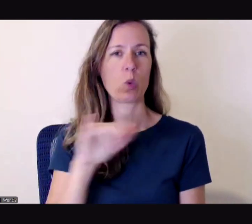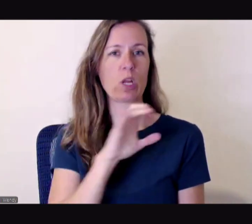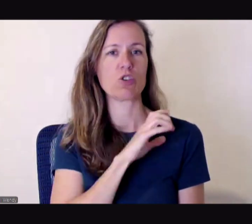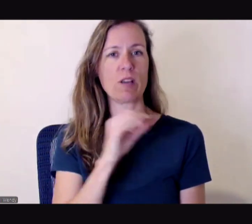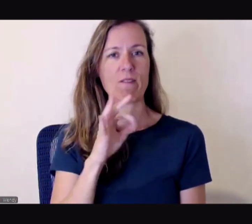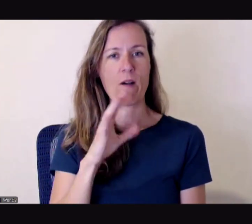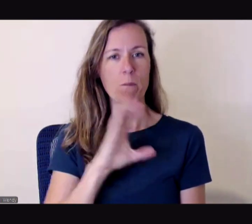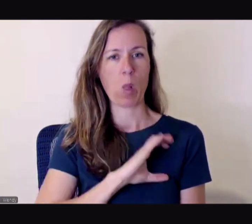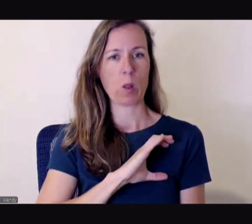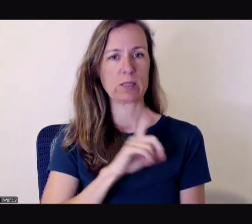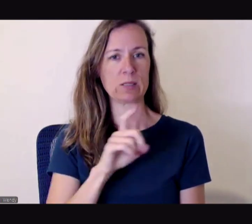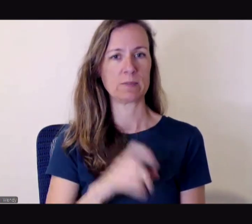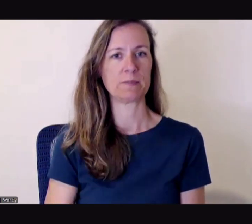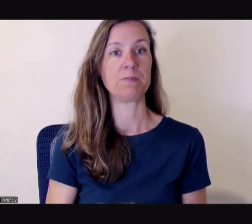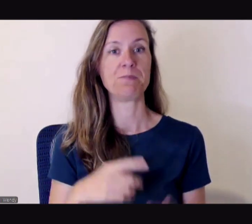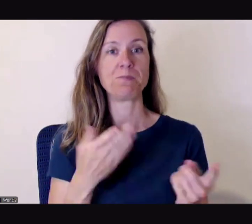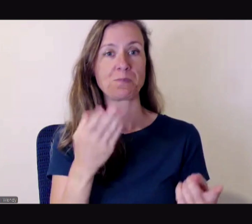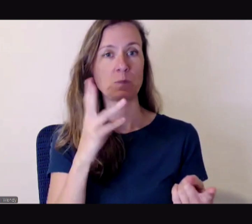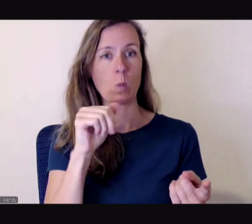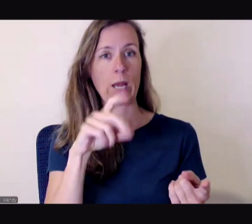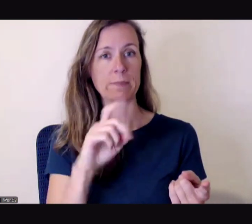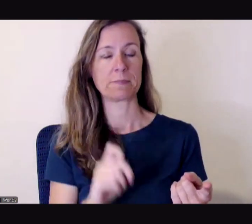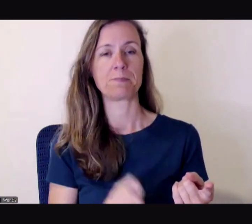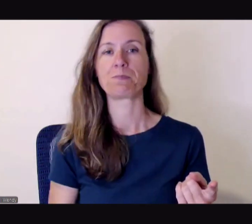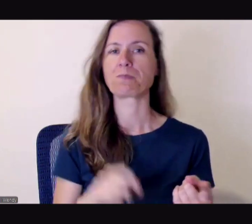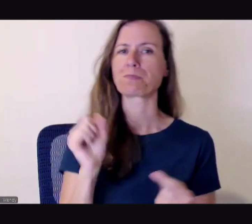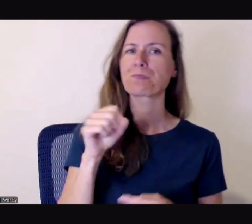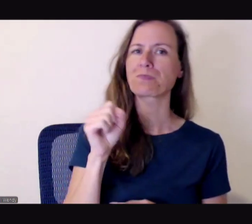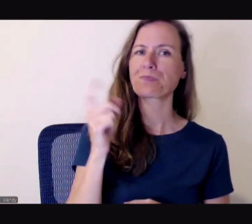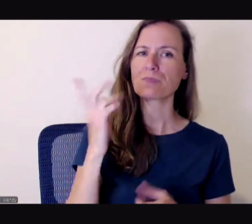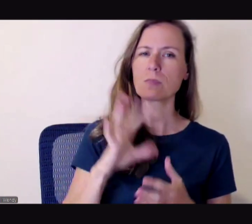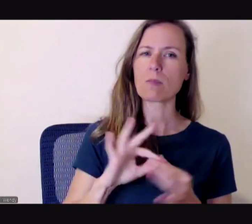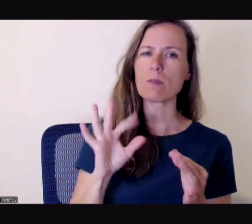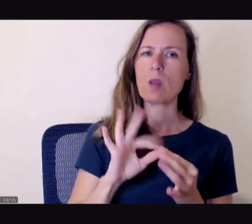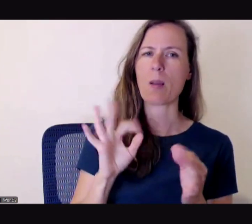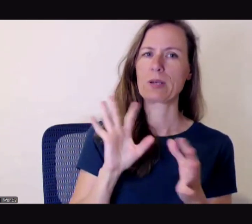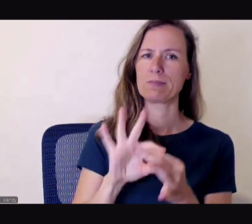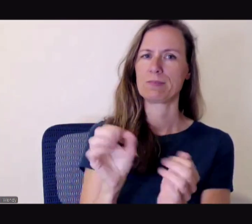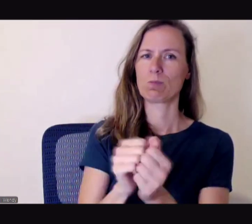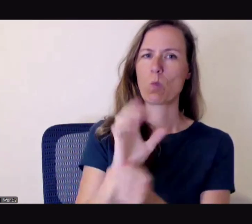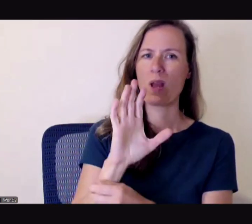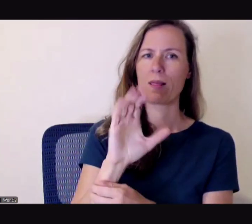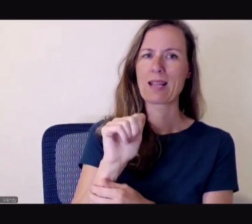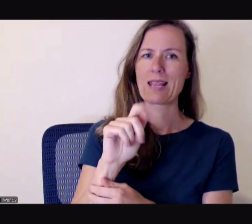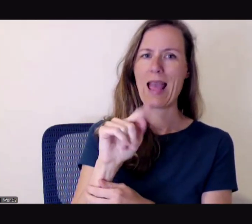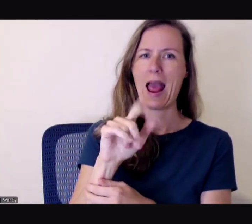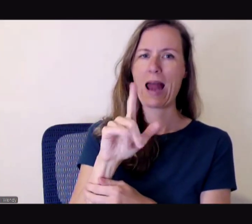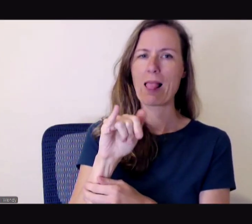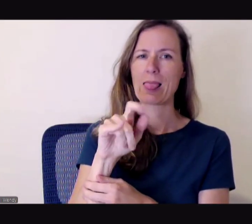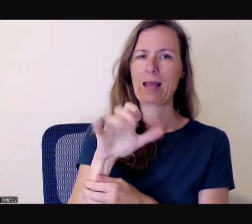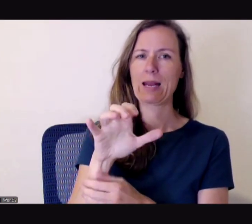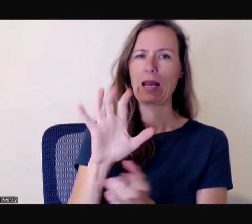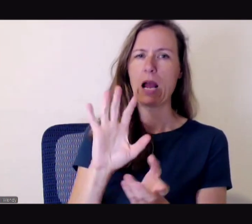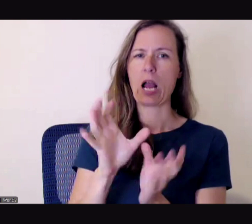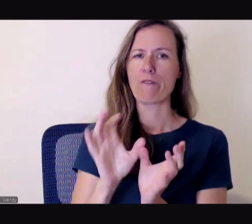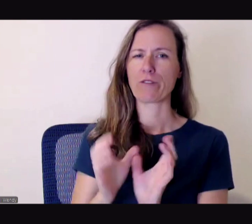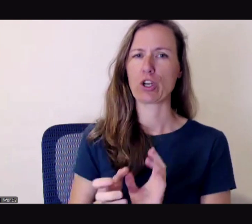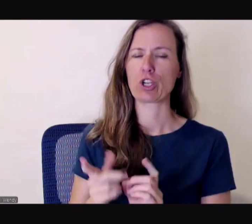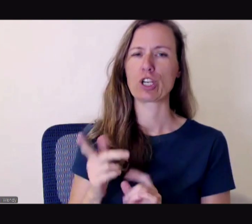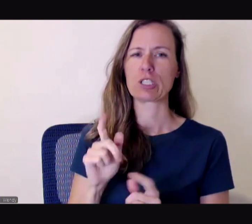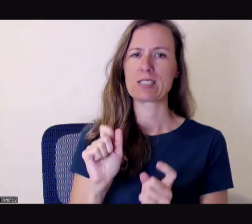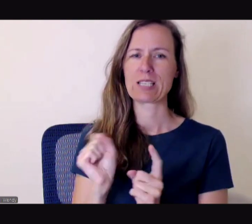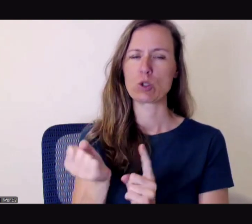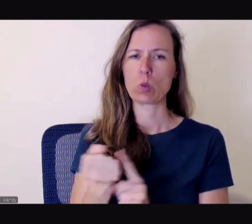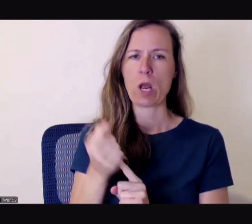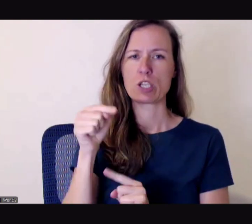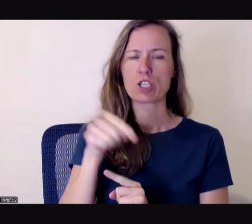Councilmember Wade. Yes, just a comment regarding the catalytic converter situation. I just want to thank